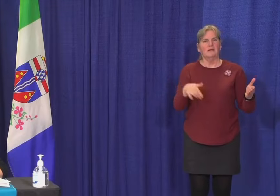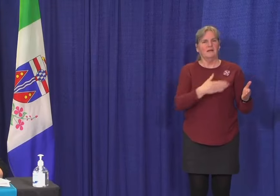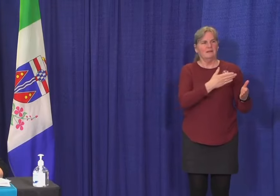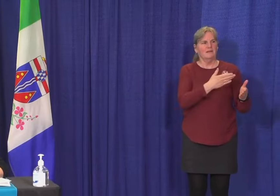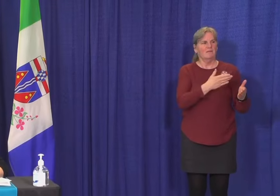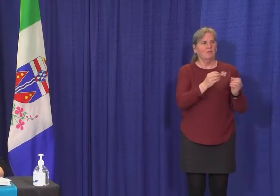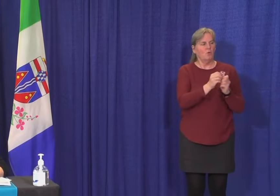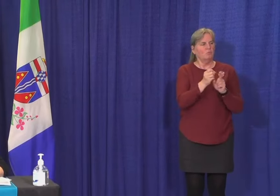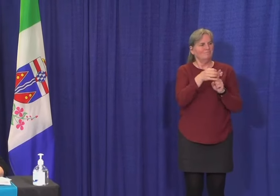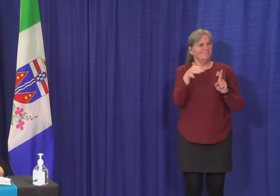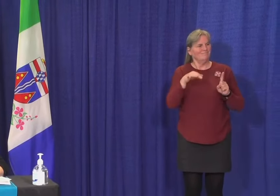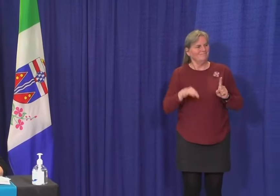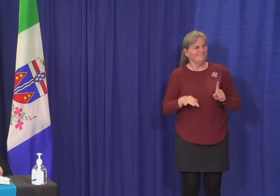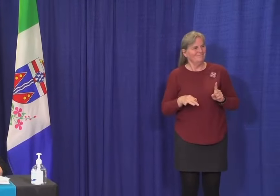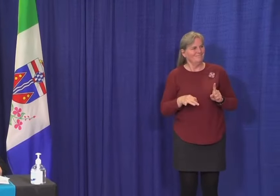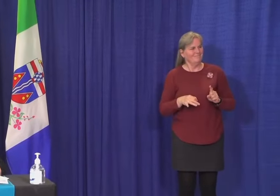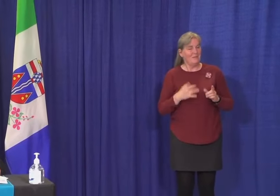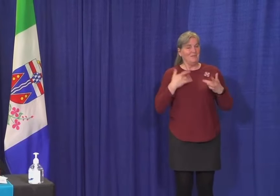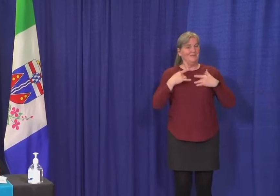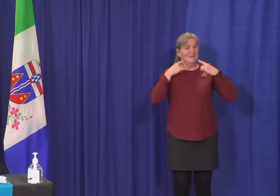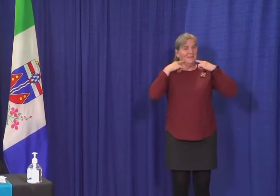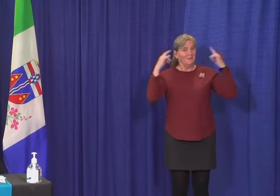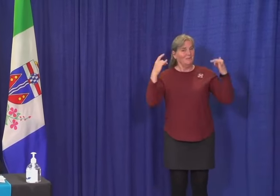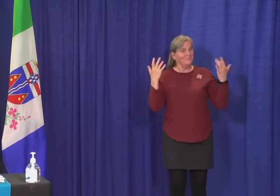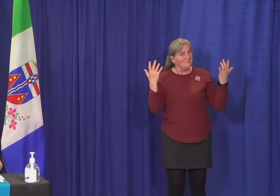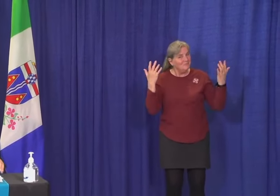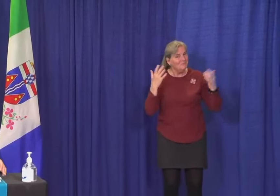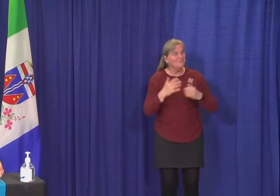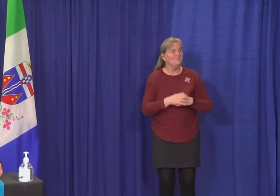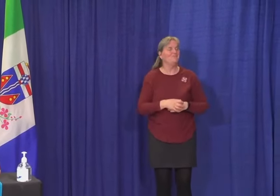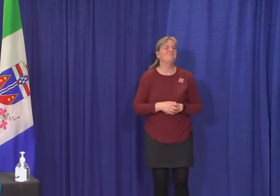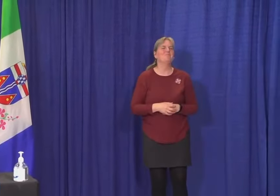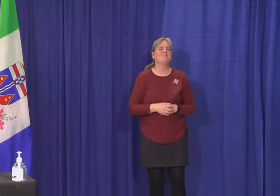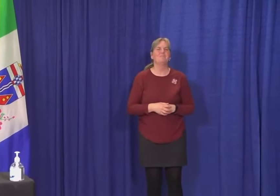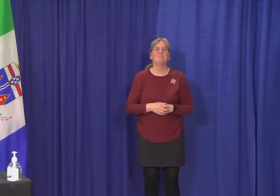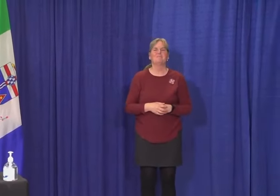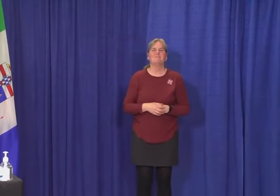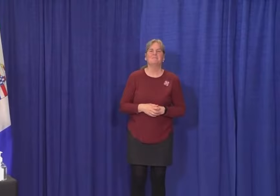some further remarks about this exciting announcement.